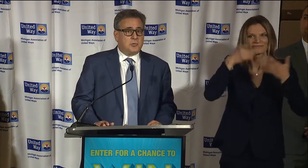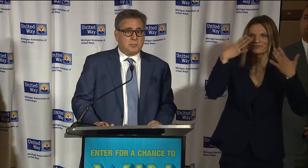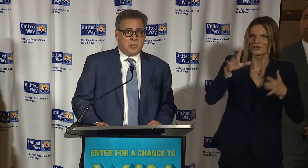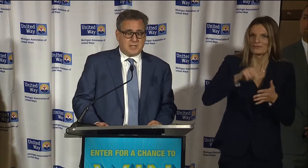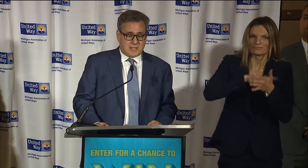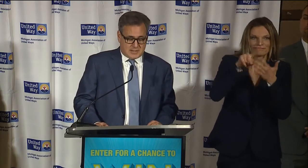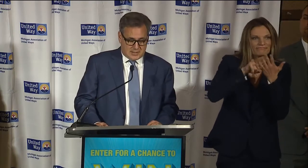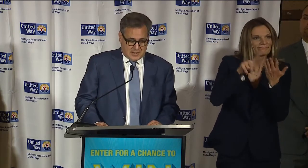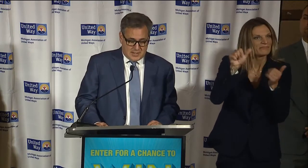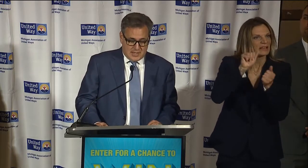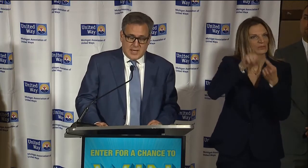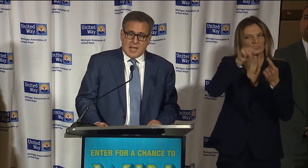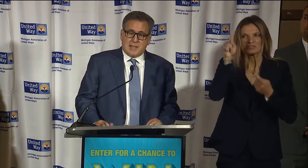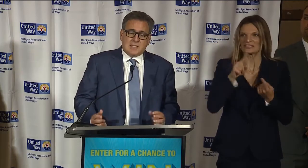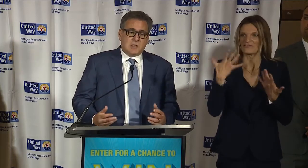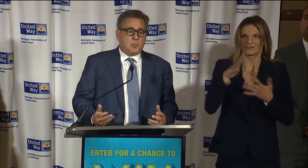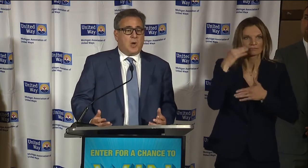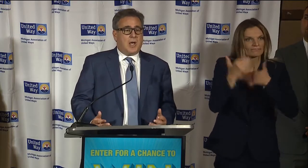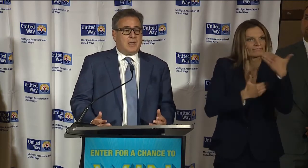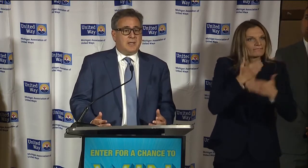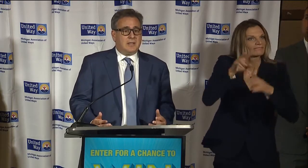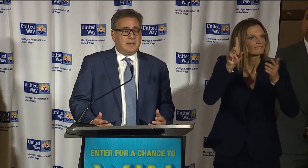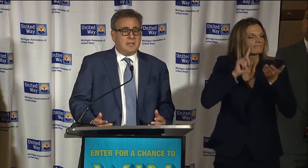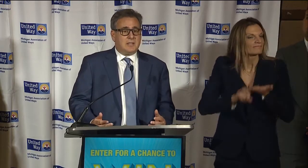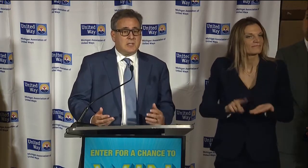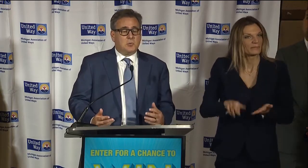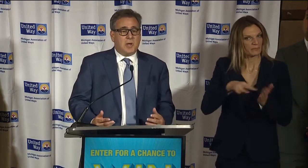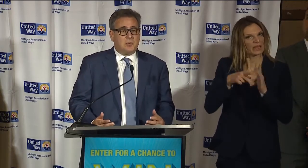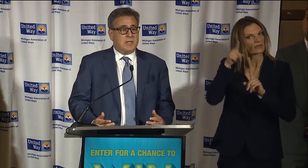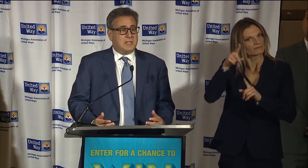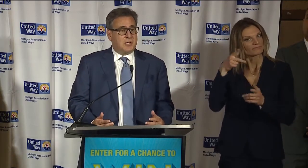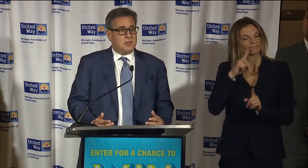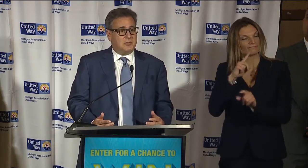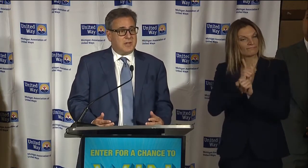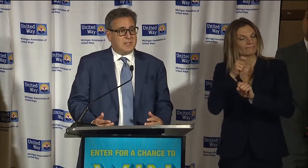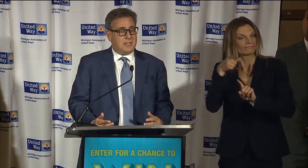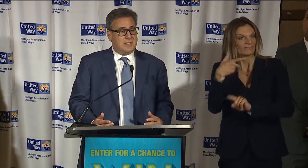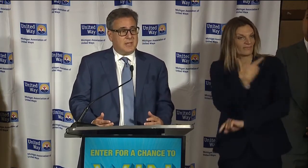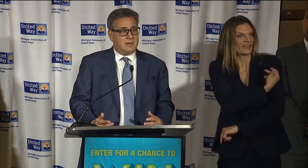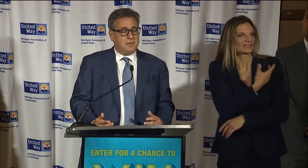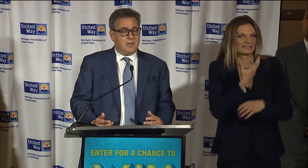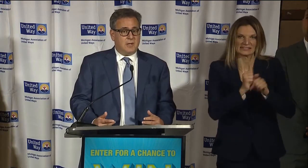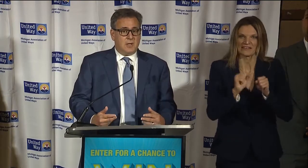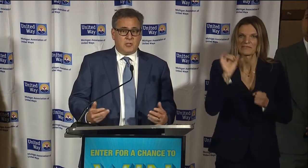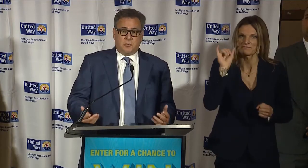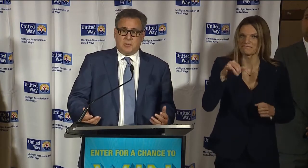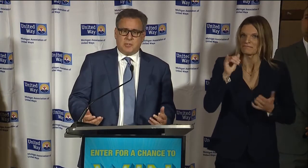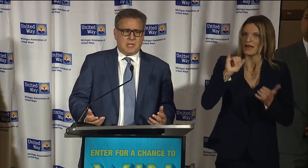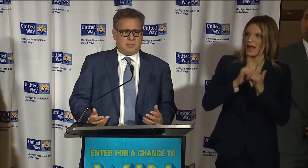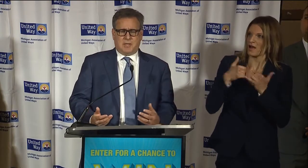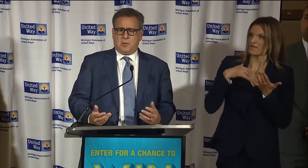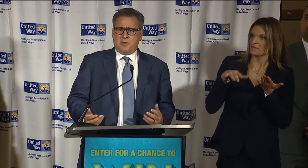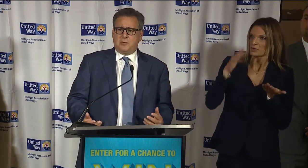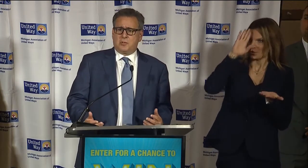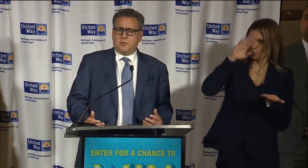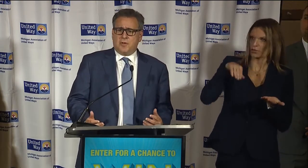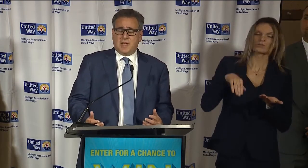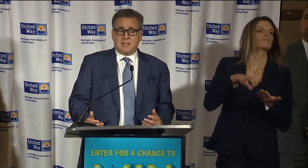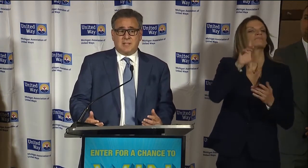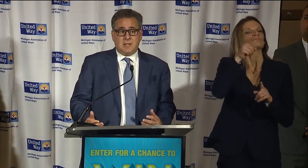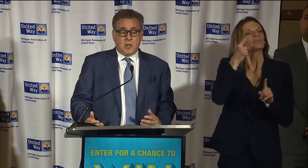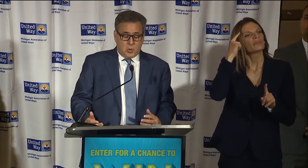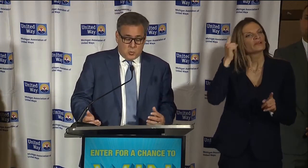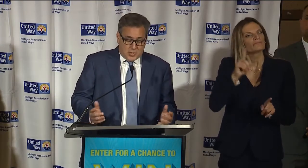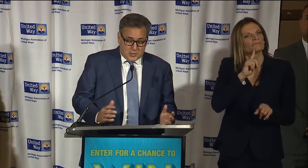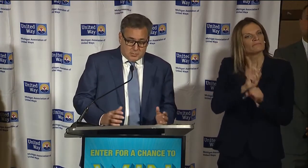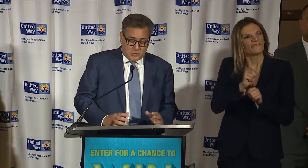all the strict processes. And this is why we can tell you the vaccine is safe. So people say, but it went through so